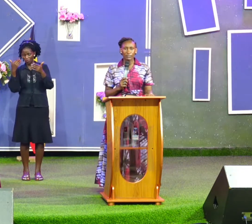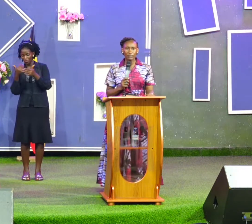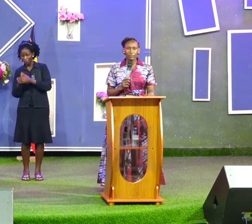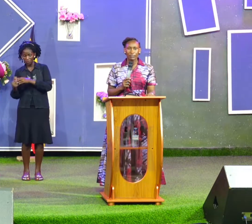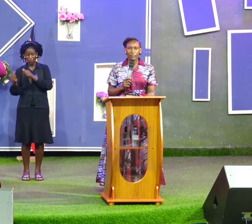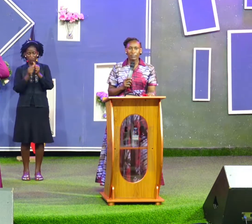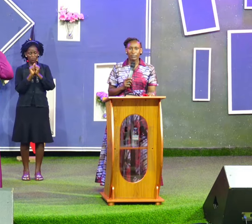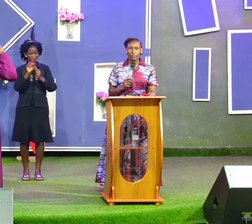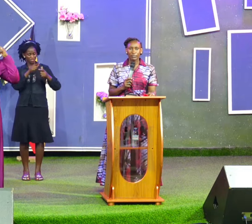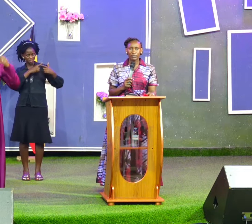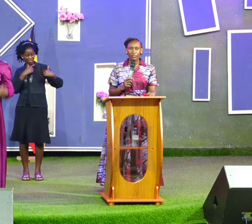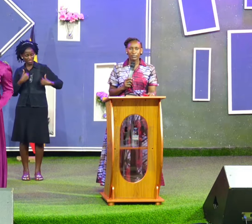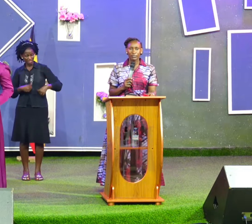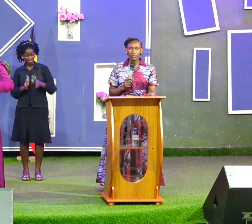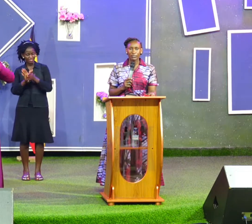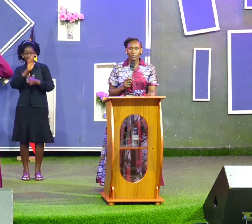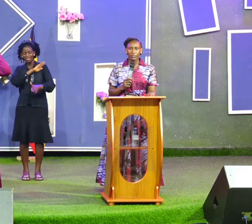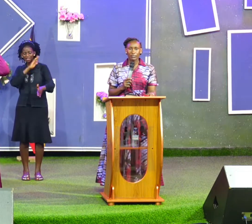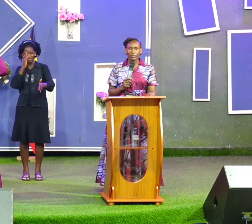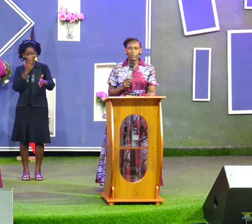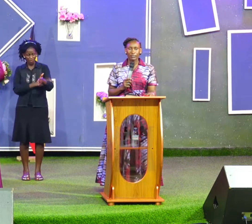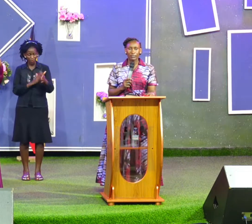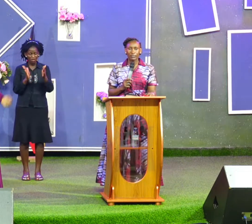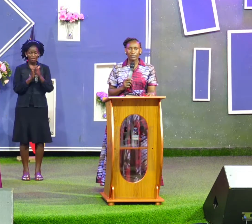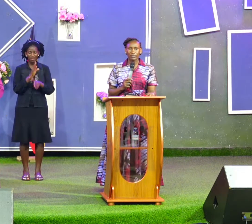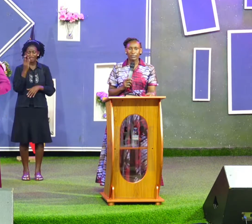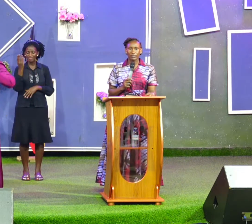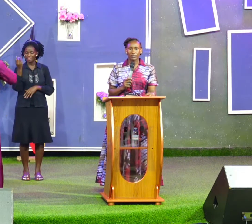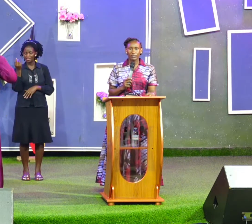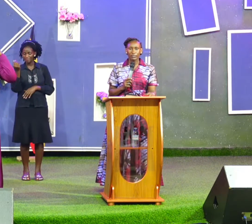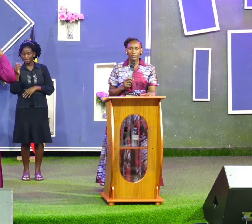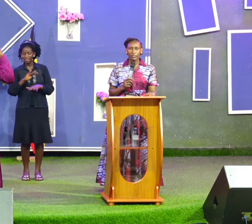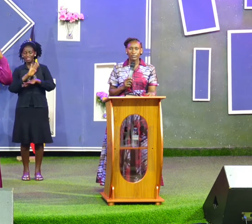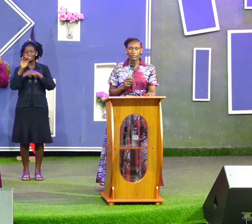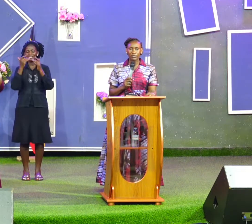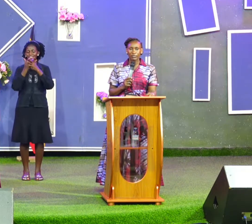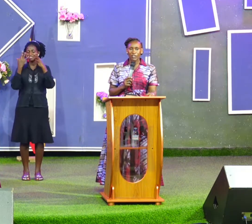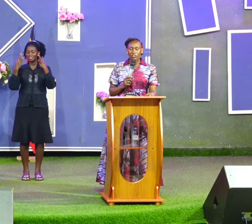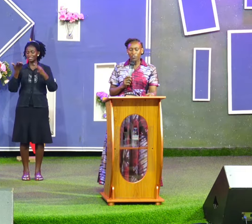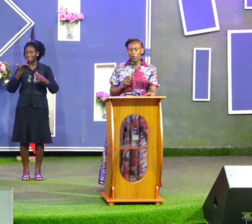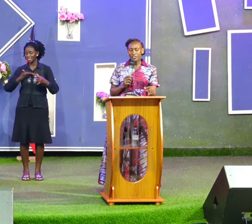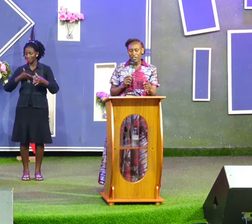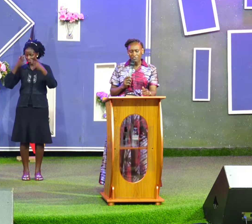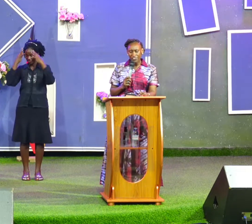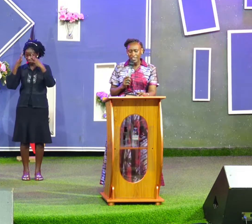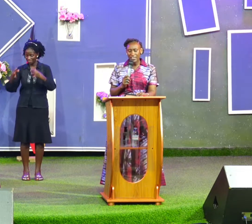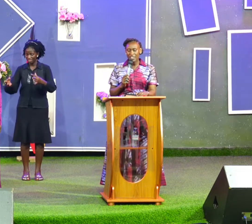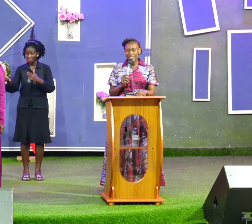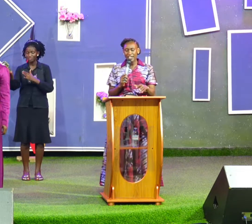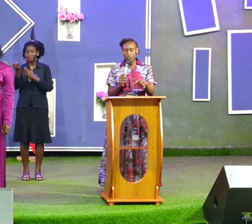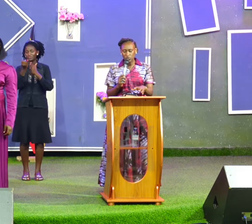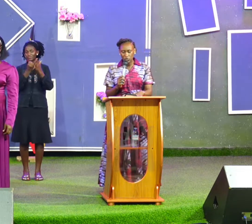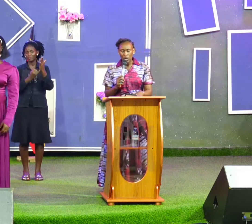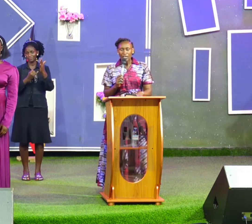gumu n'amaanyi gaabwe gonna ne ssente zaabwe zonna na buli kimu kye balina. For whatsoever thing